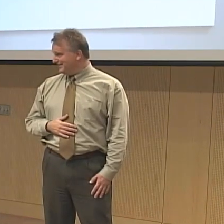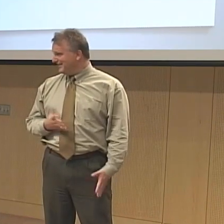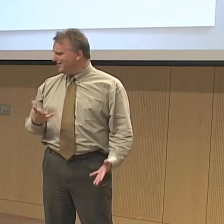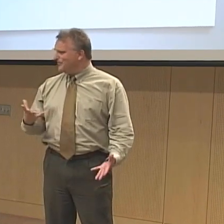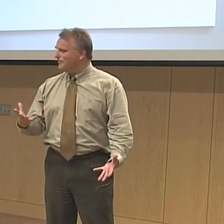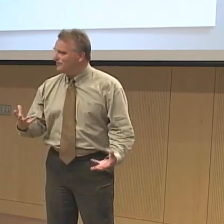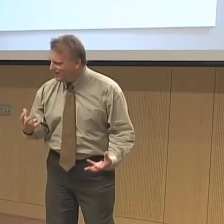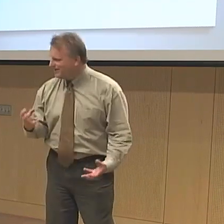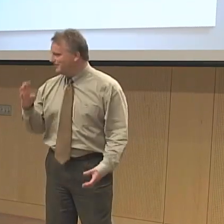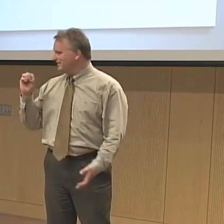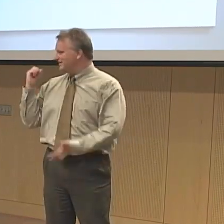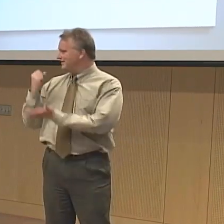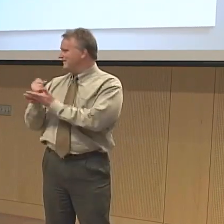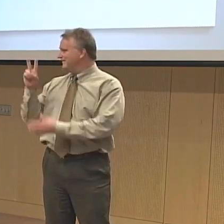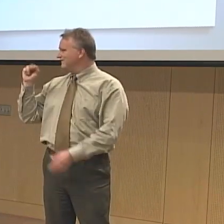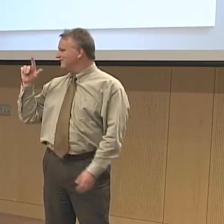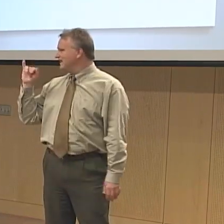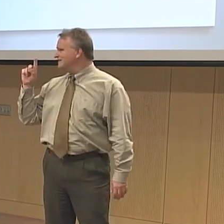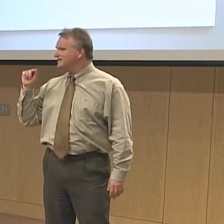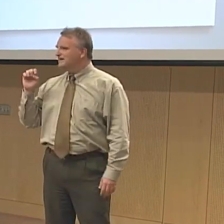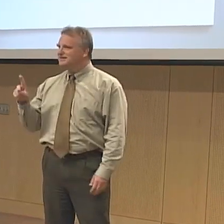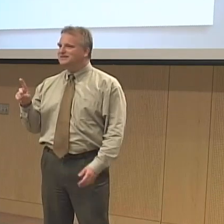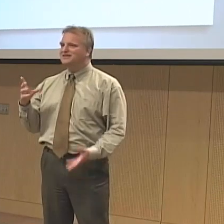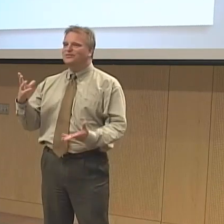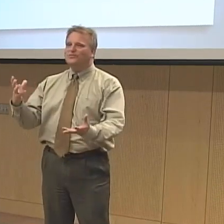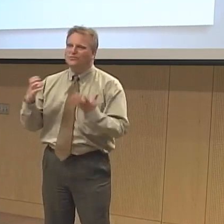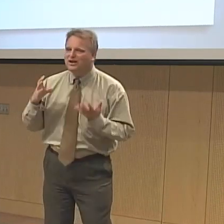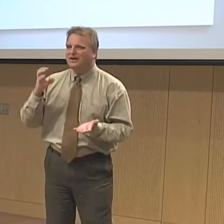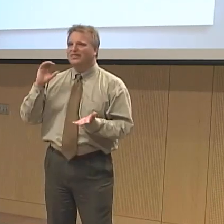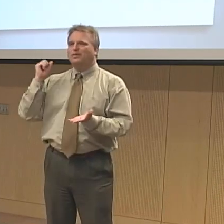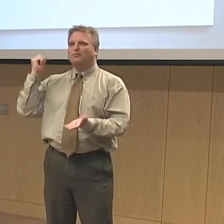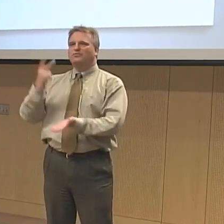They want to be validated. They want to be approved of,